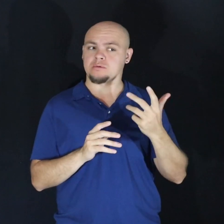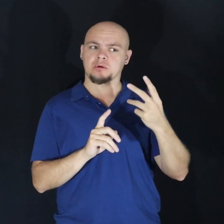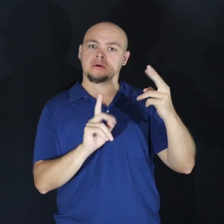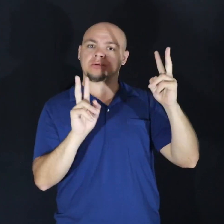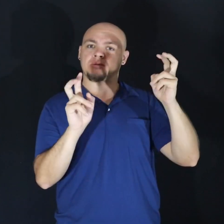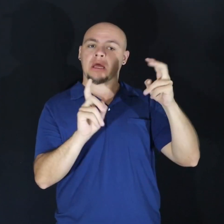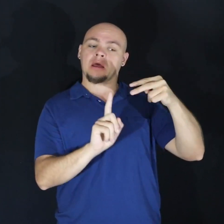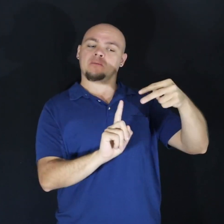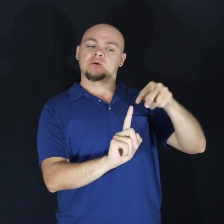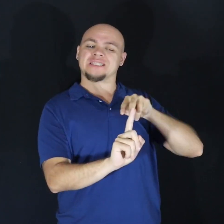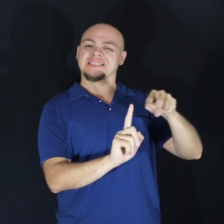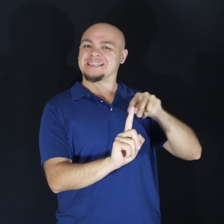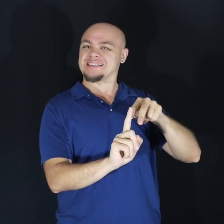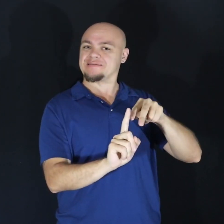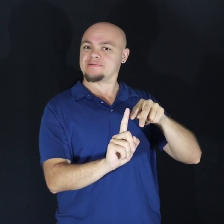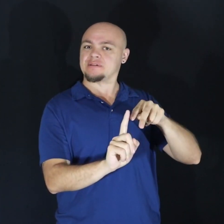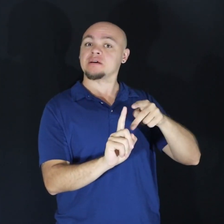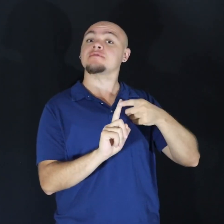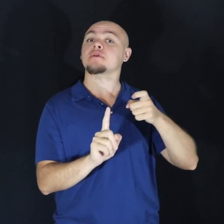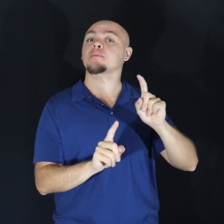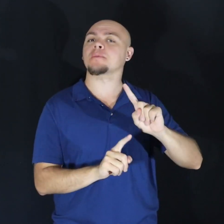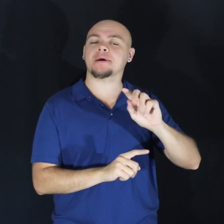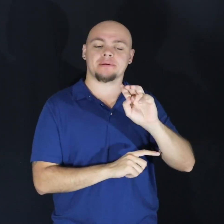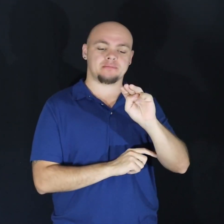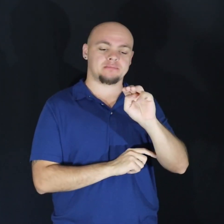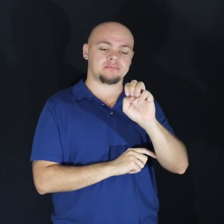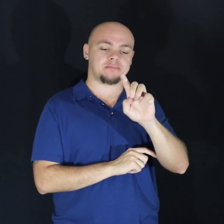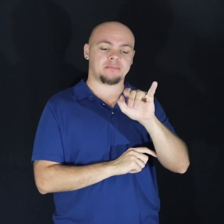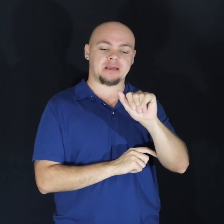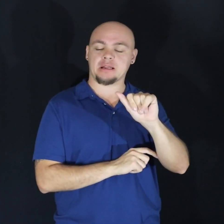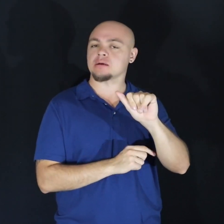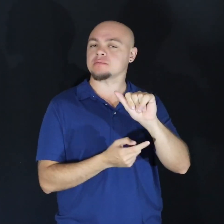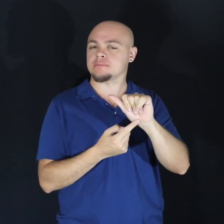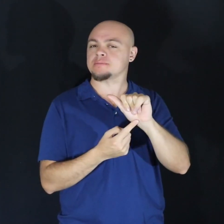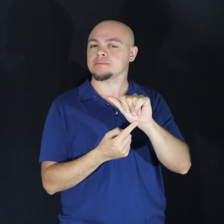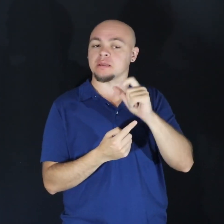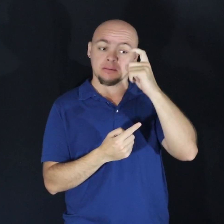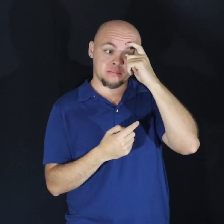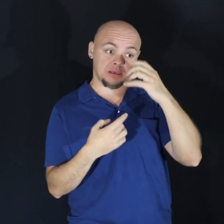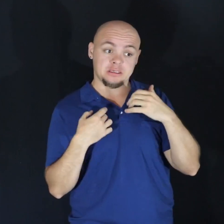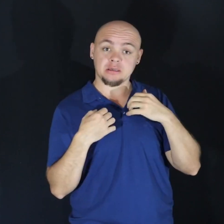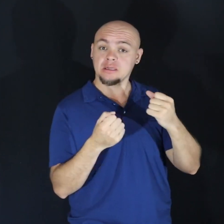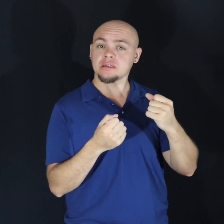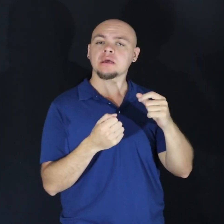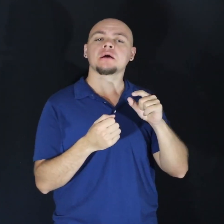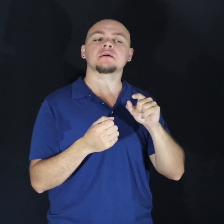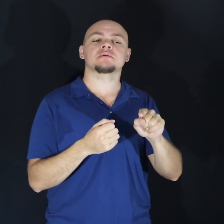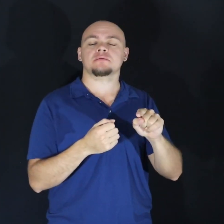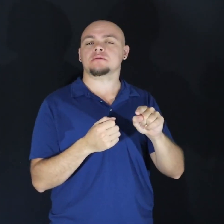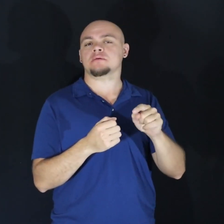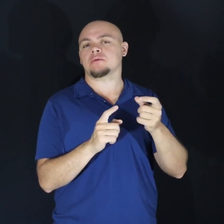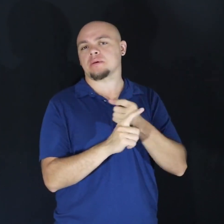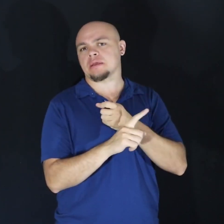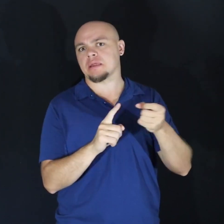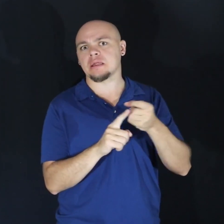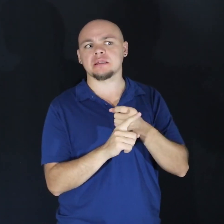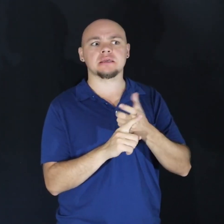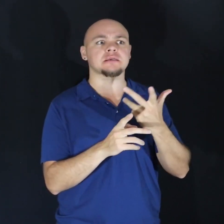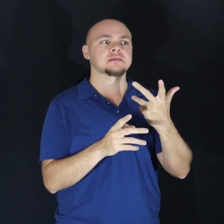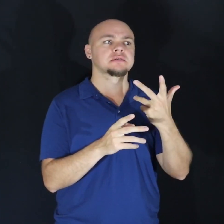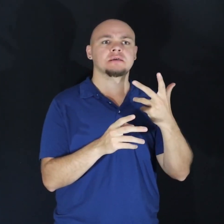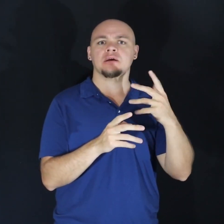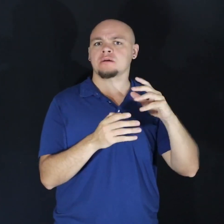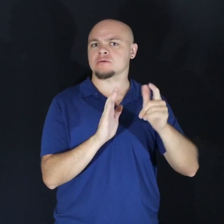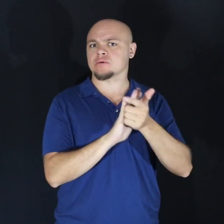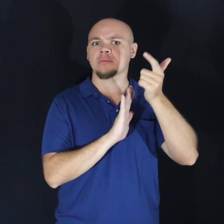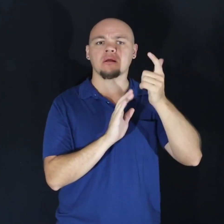perceived characteristics come from the media. The media associates mental illness with violence, danger, criminality,